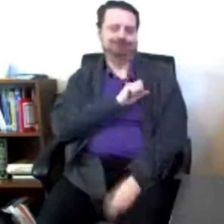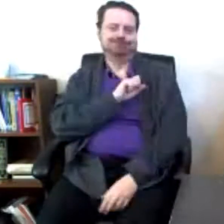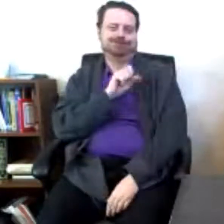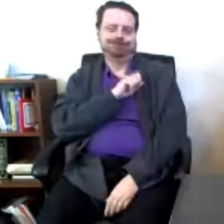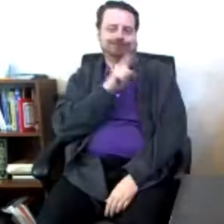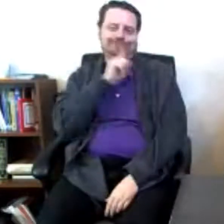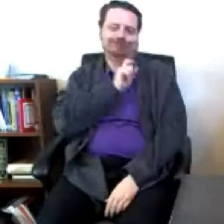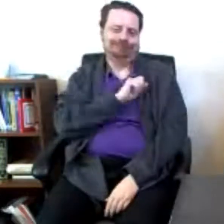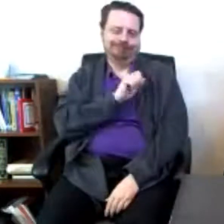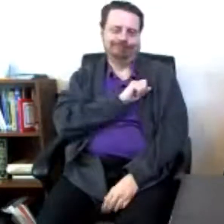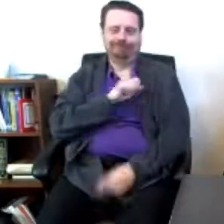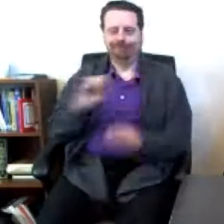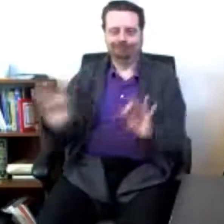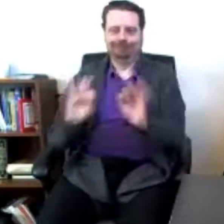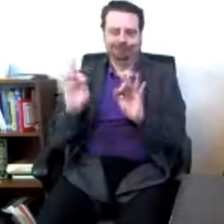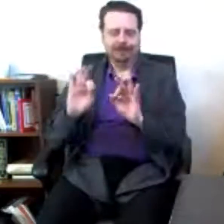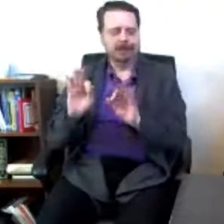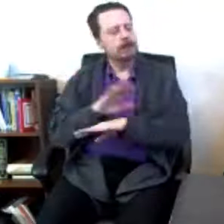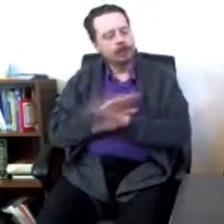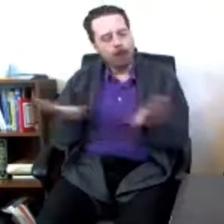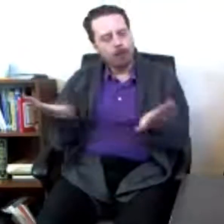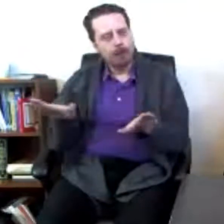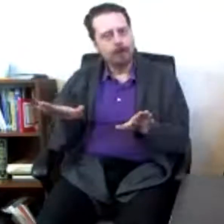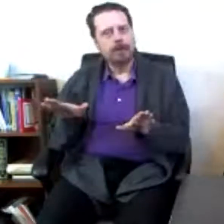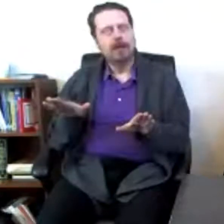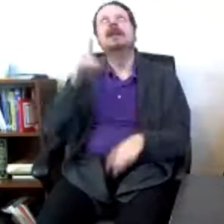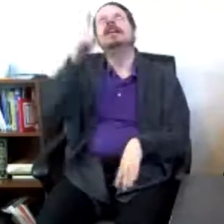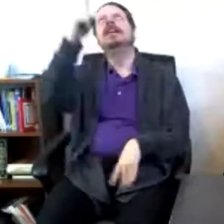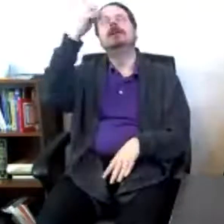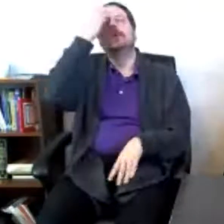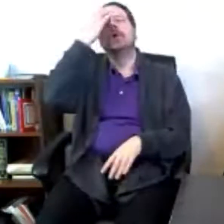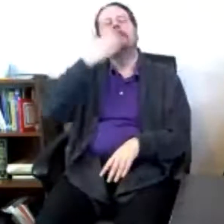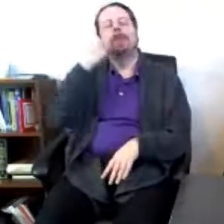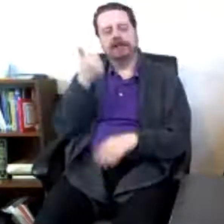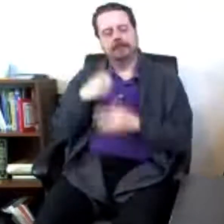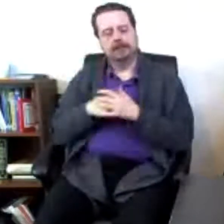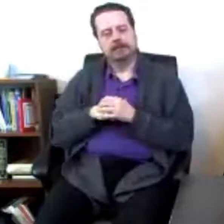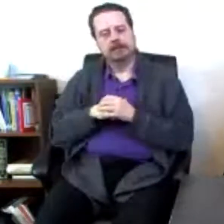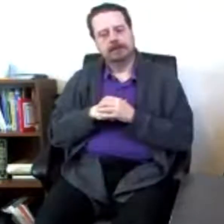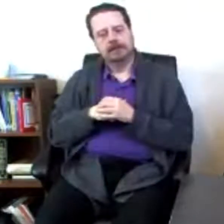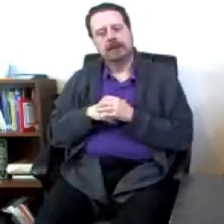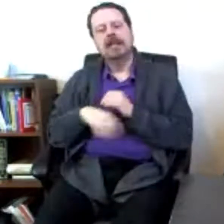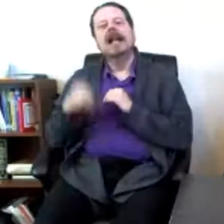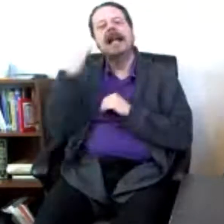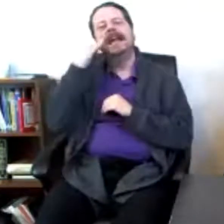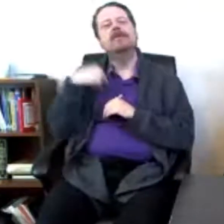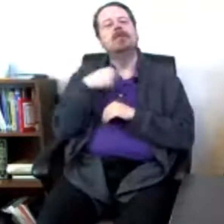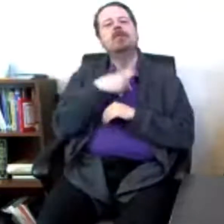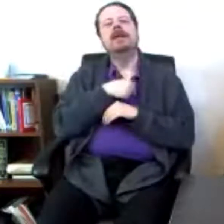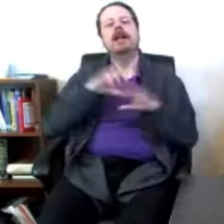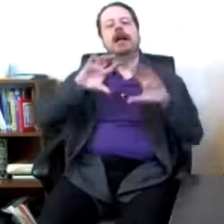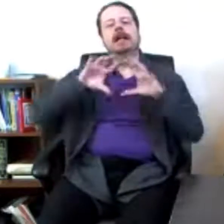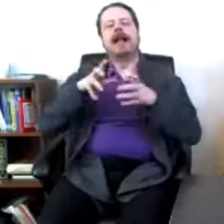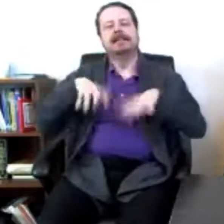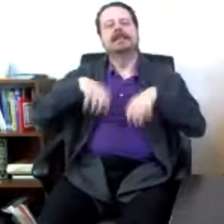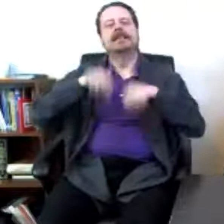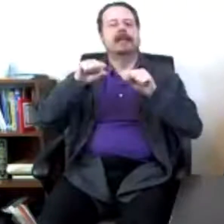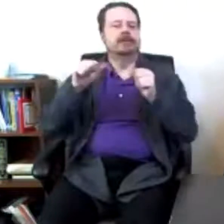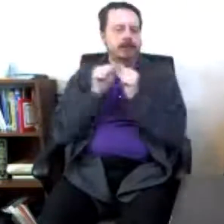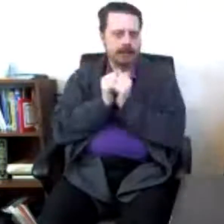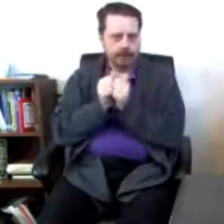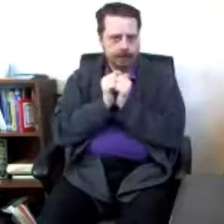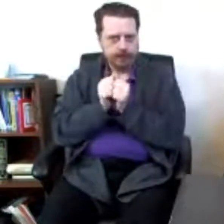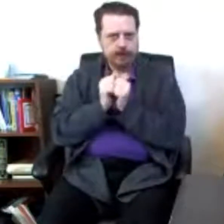for example, and Allah knows best, we are humans. If we are taking a course, all of us together,